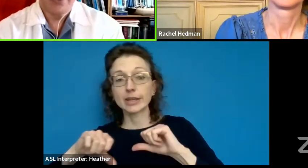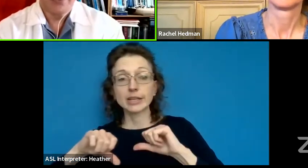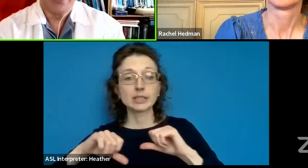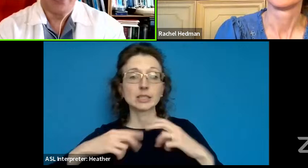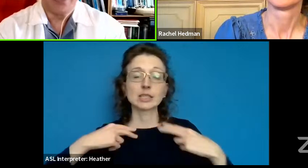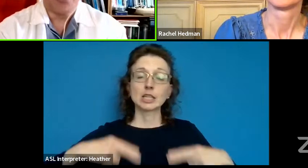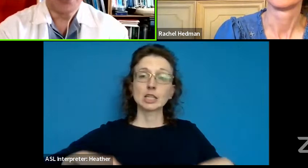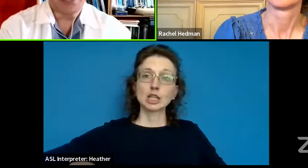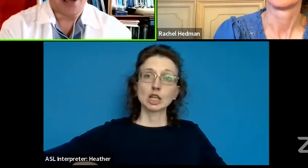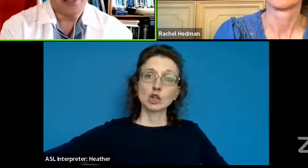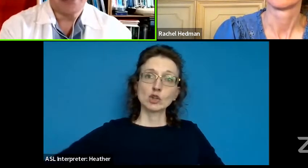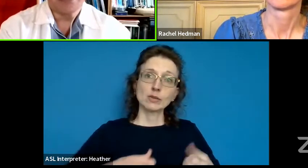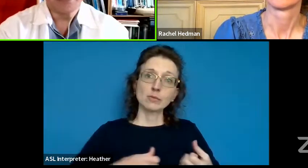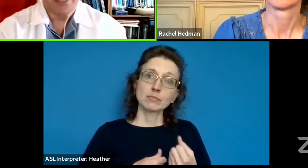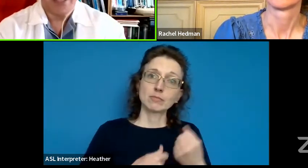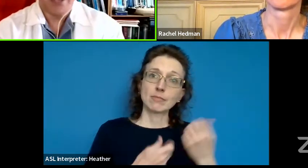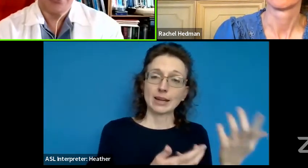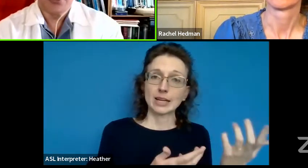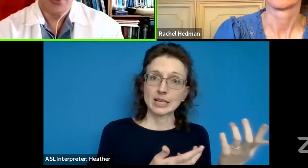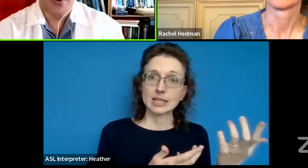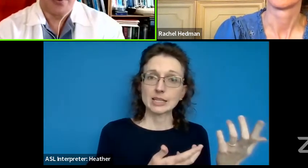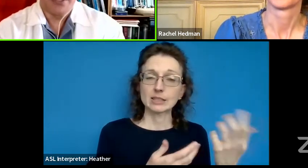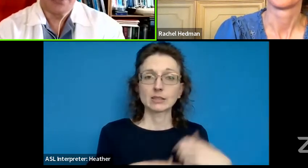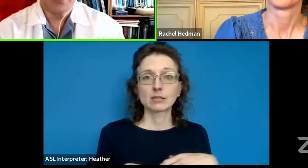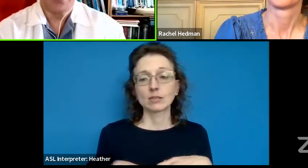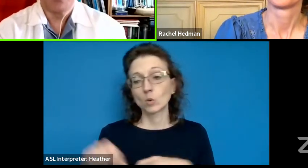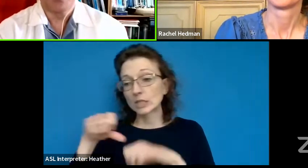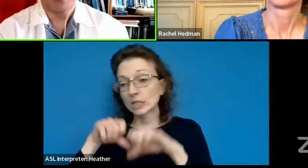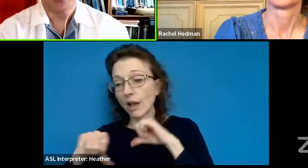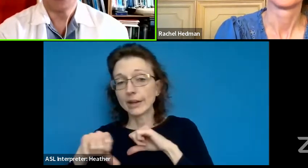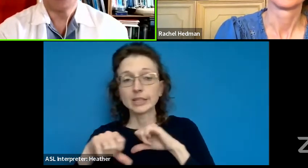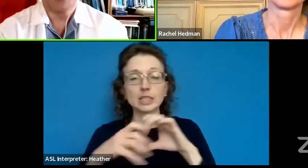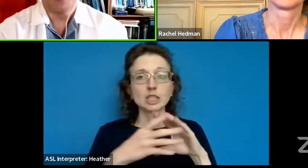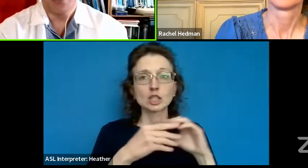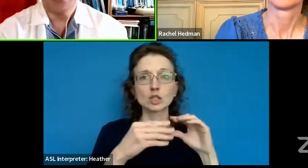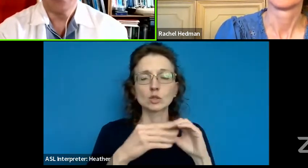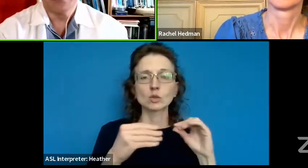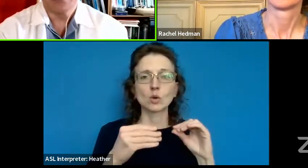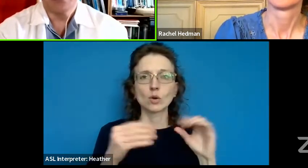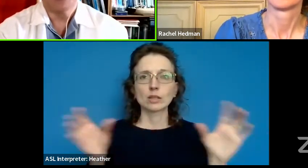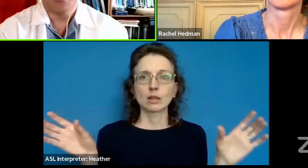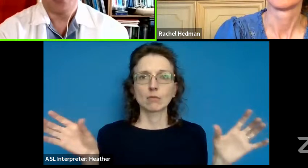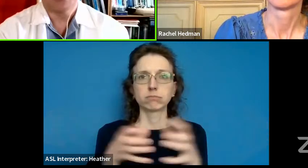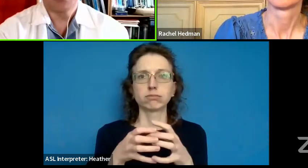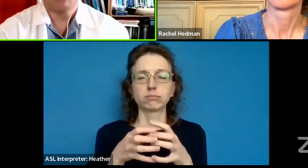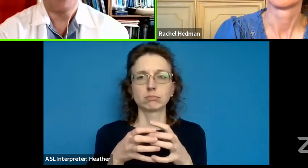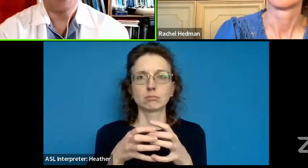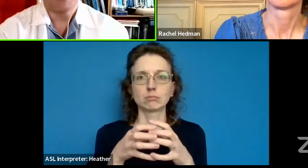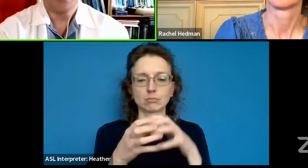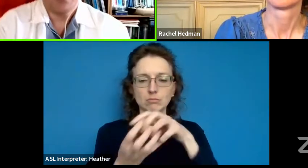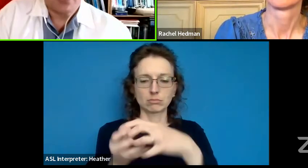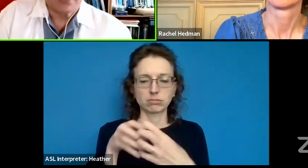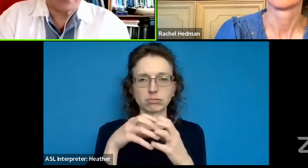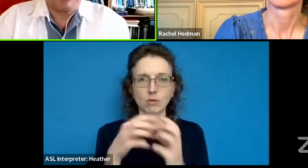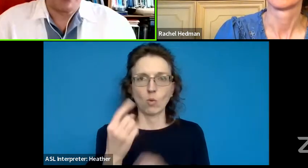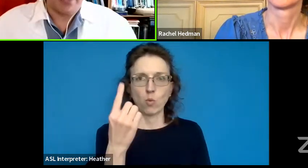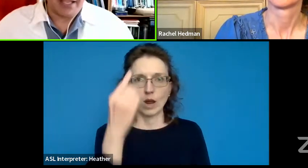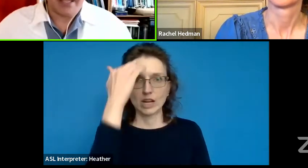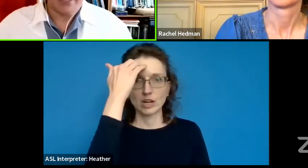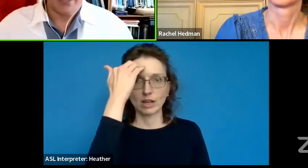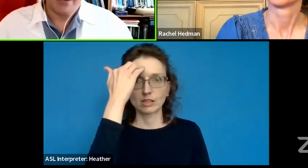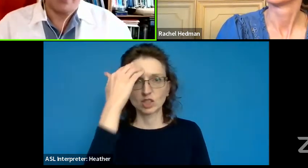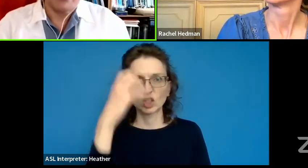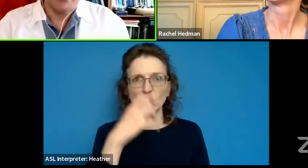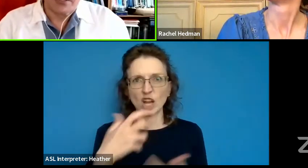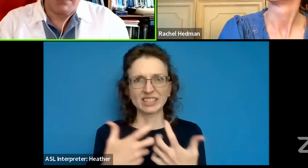humanities, or science and stories, were considered one single knowledge form. They weren't